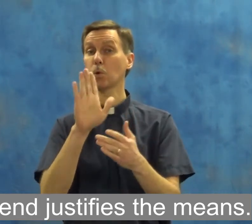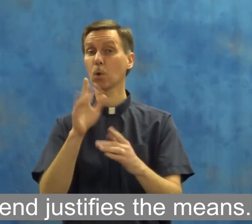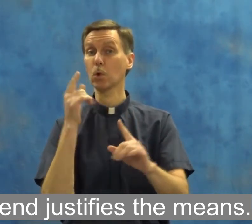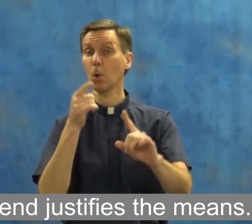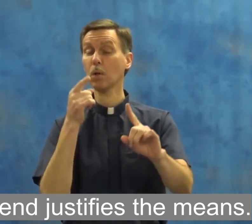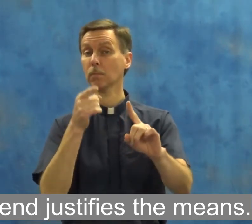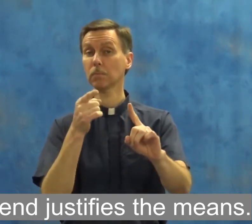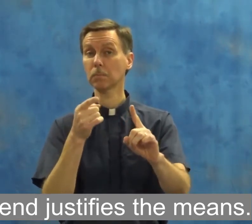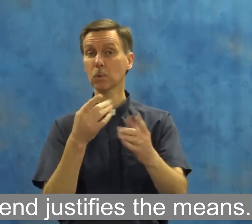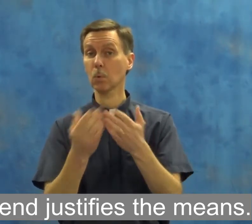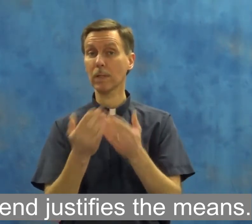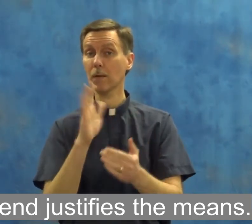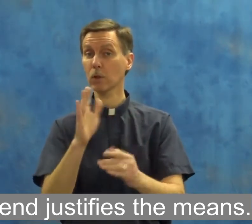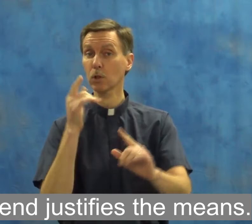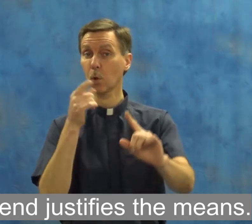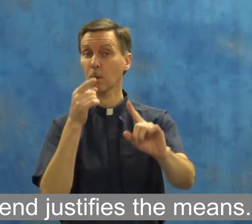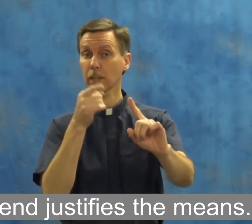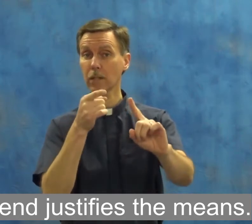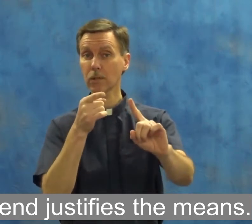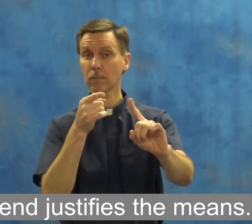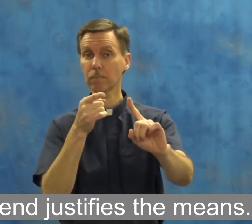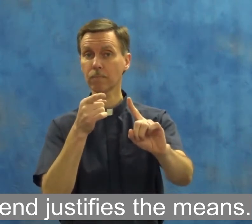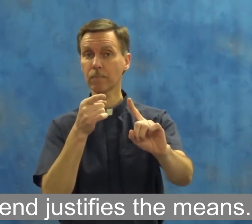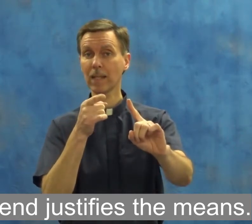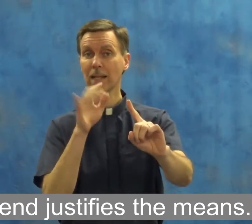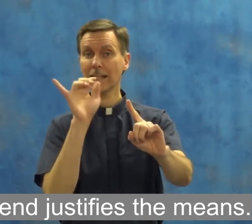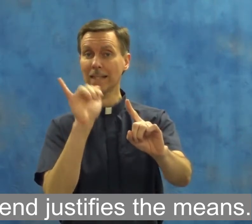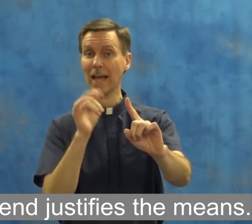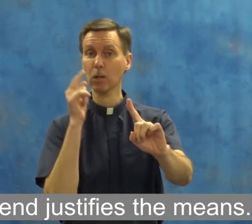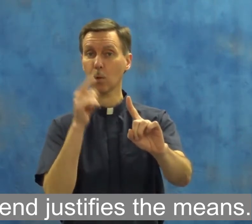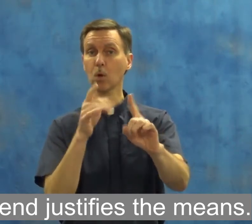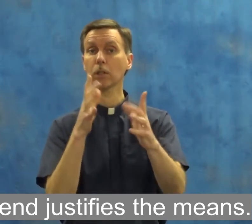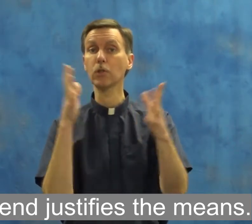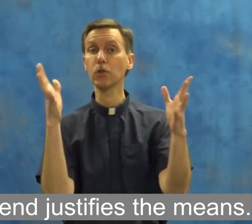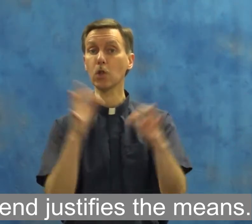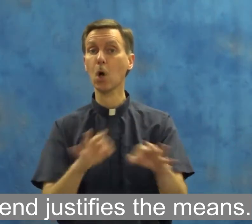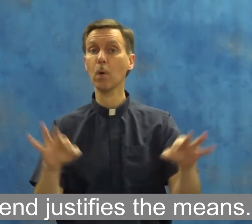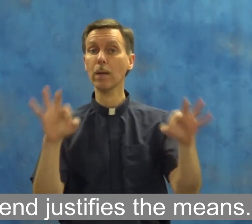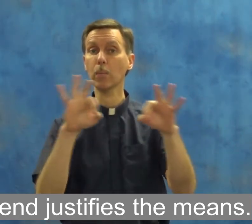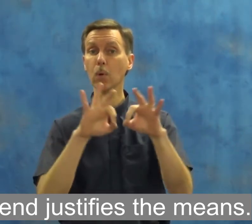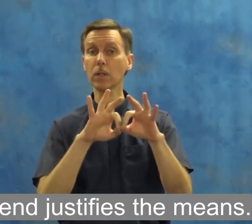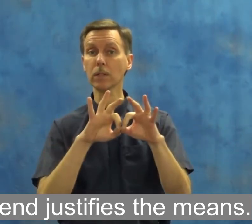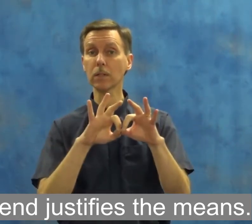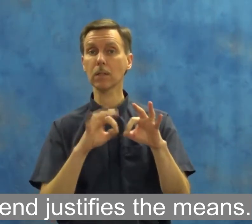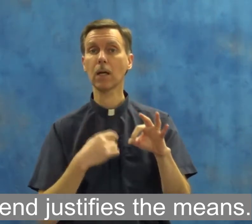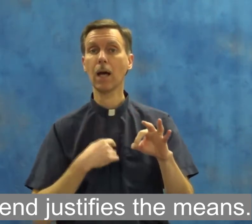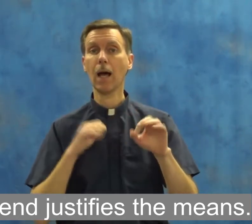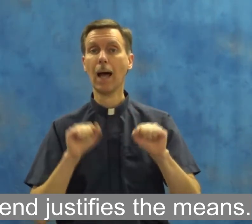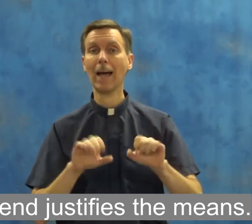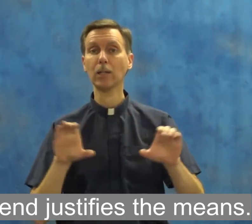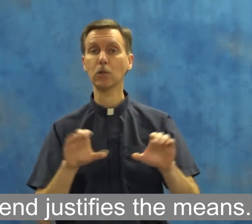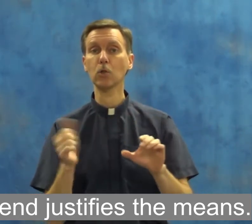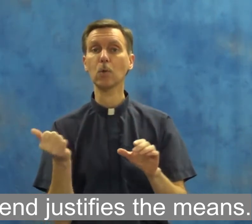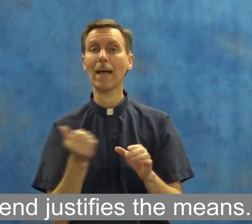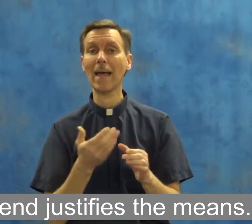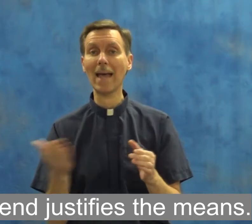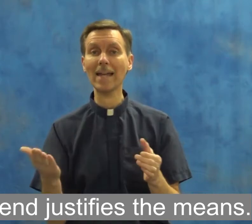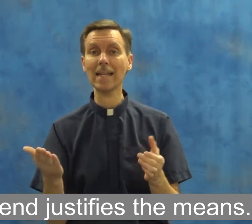Your goal, whatever your goal is, that goal is so important, I can do